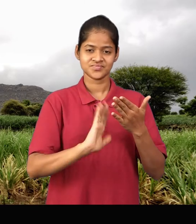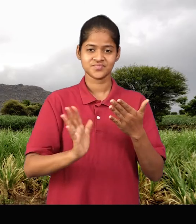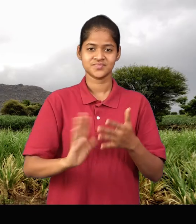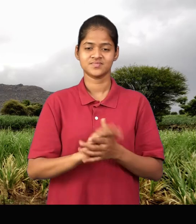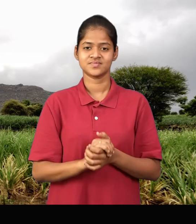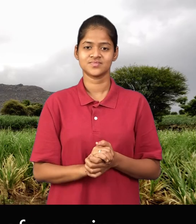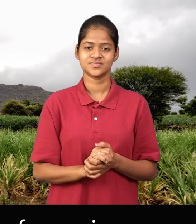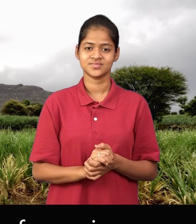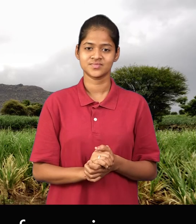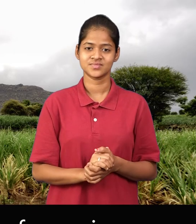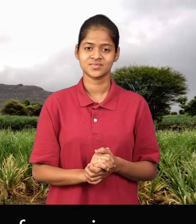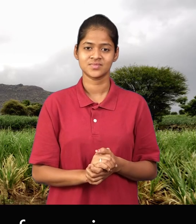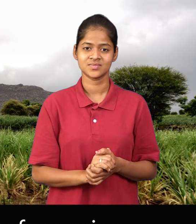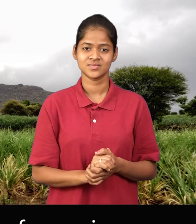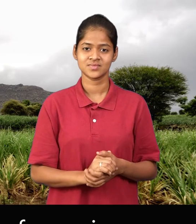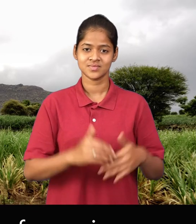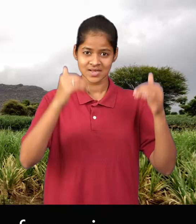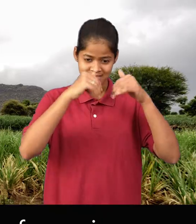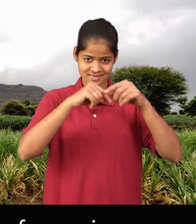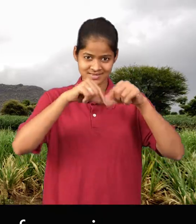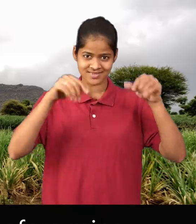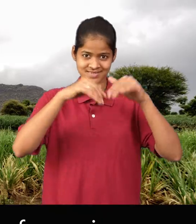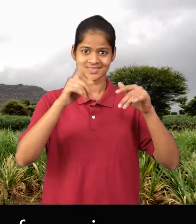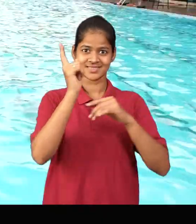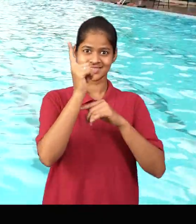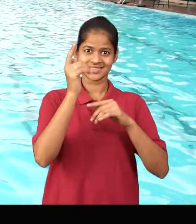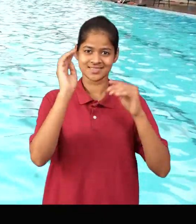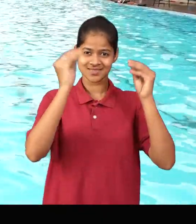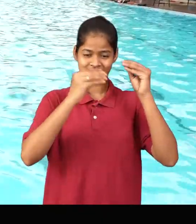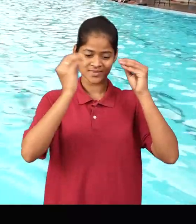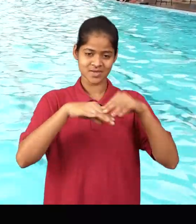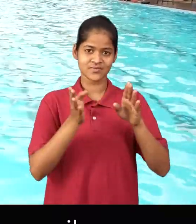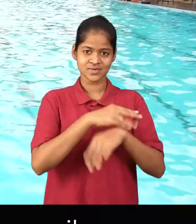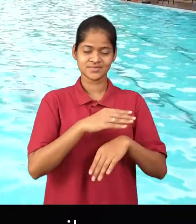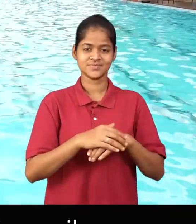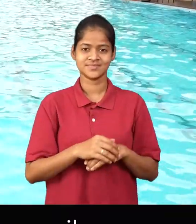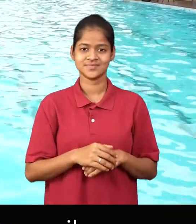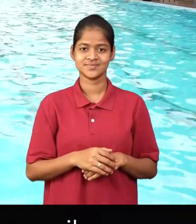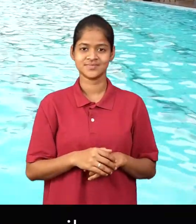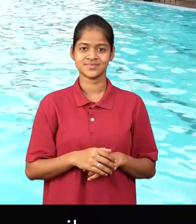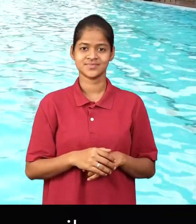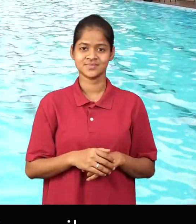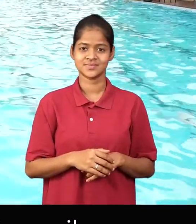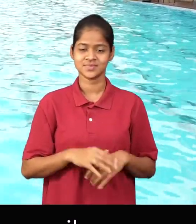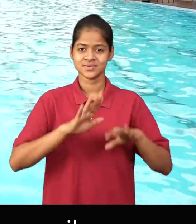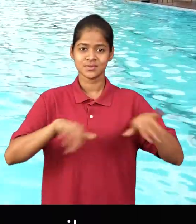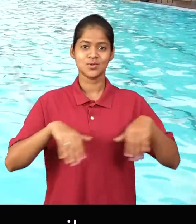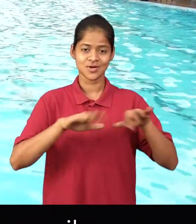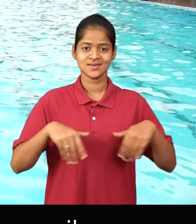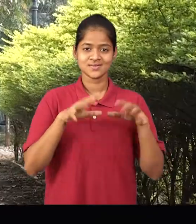Sow Sow the seeds before rains. Swim Dogs can swim